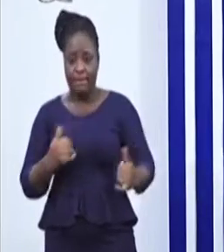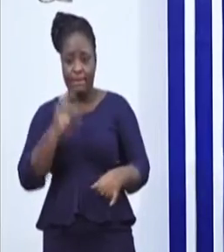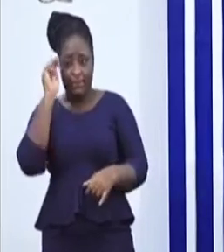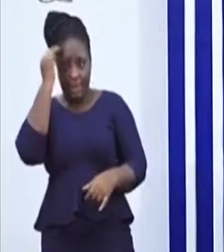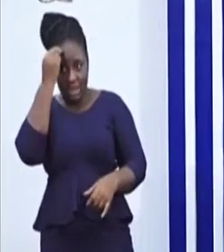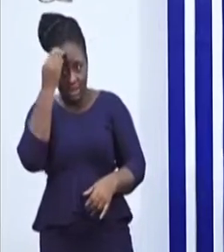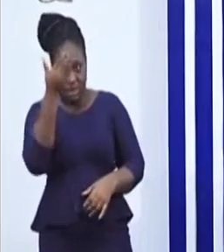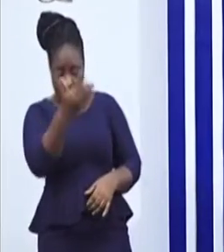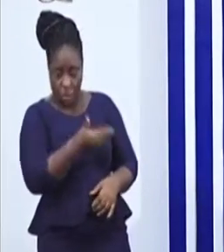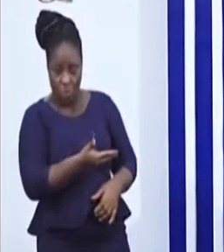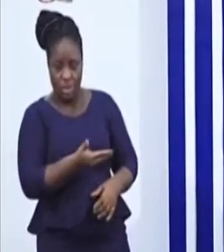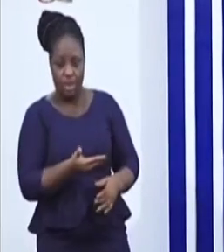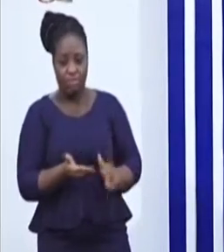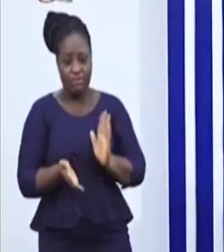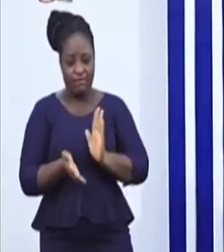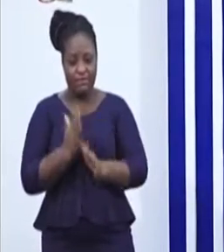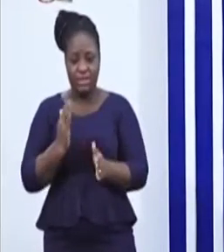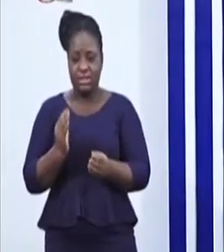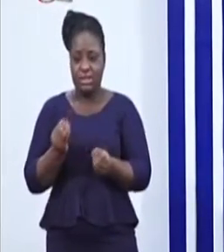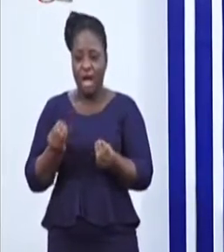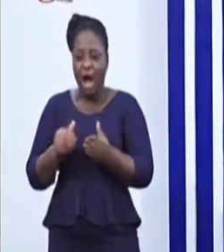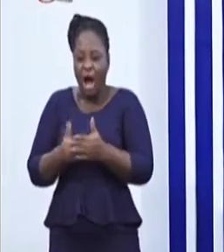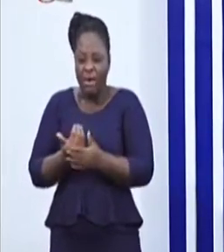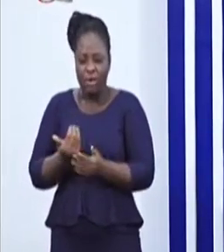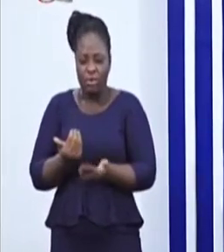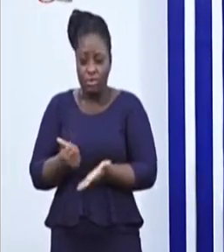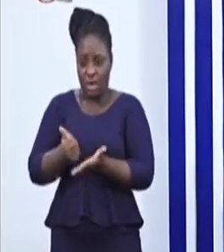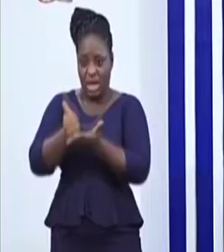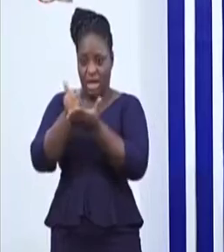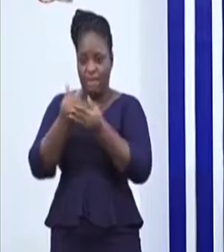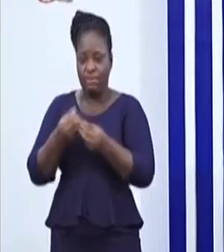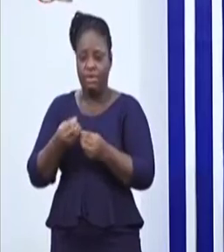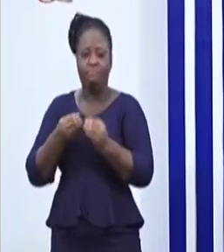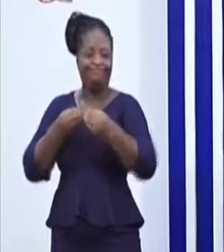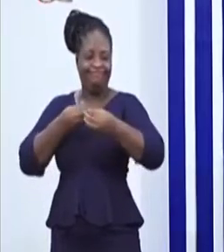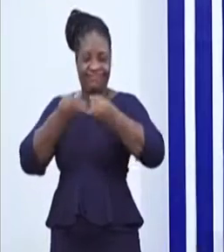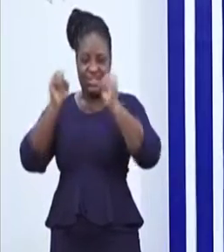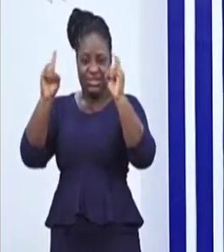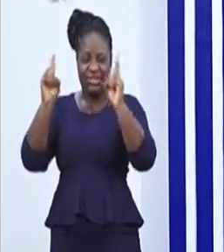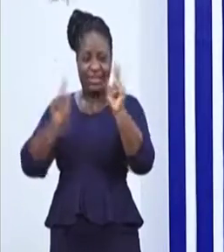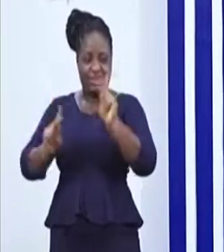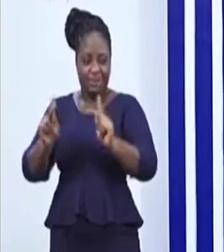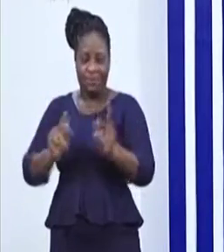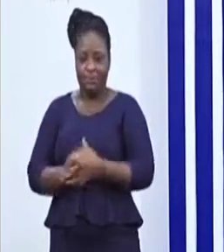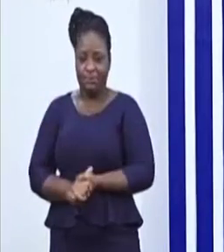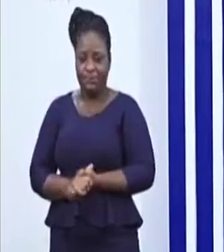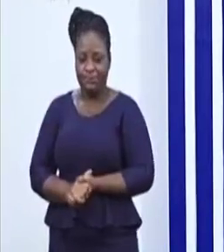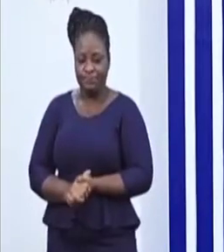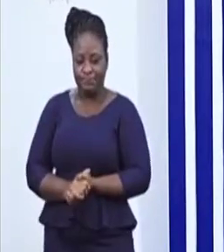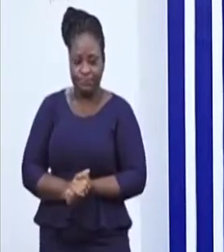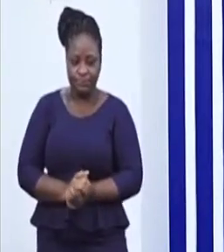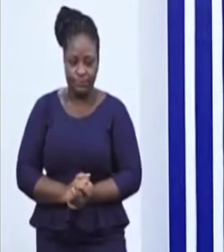chieftaincy. Please join us with a quick update on how you are going about that so that we can get the word to ground.